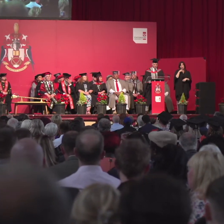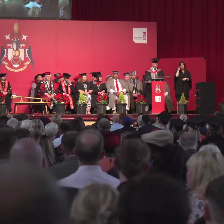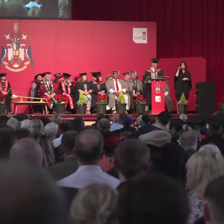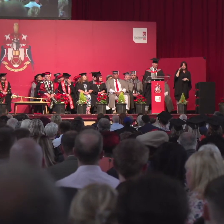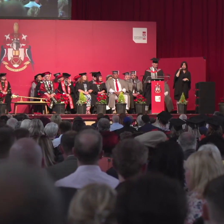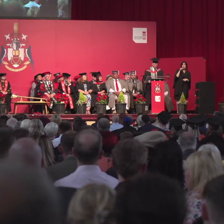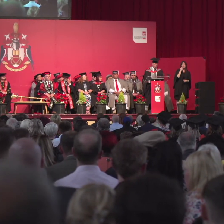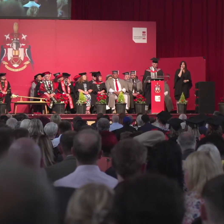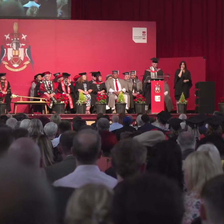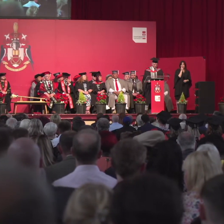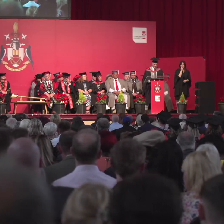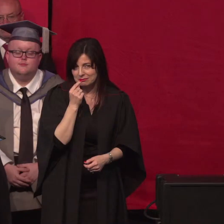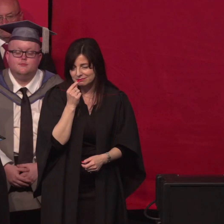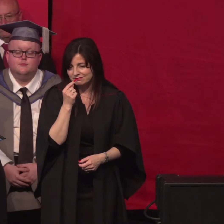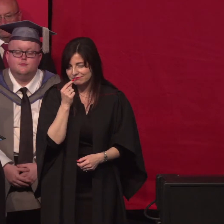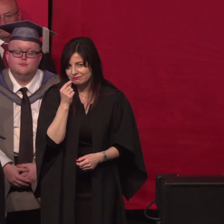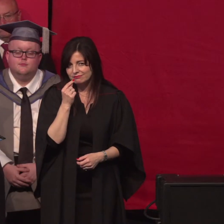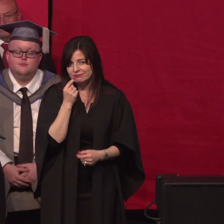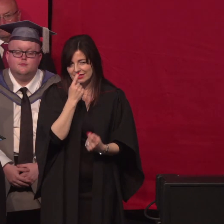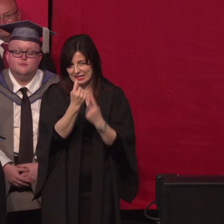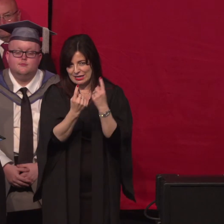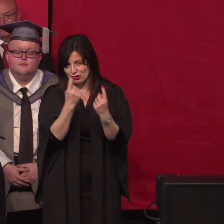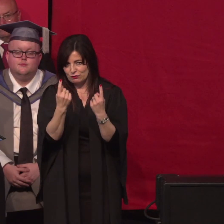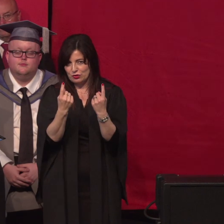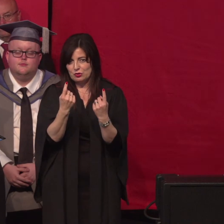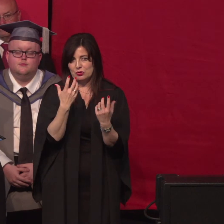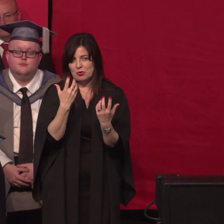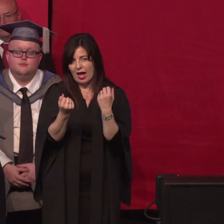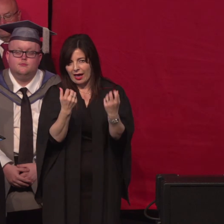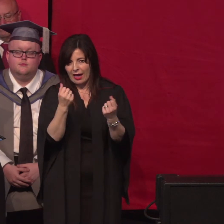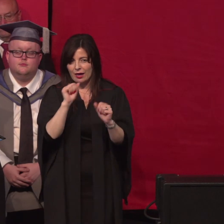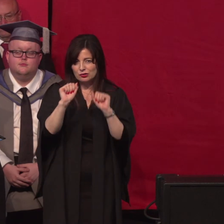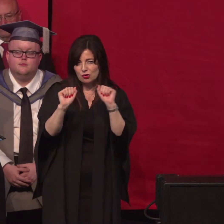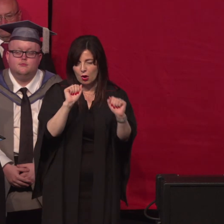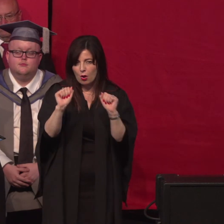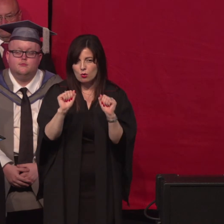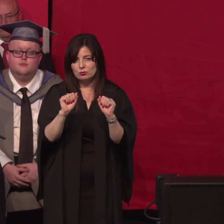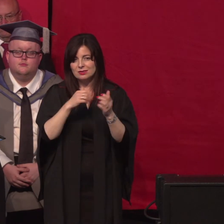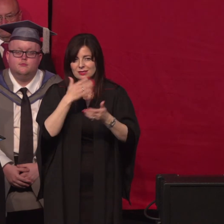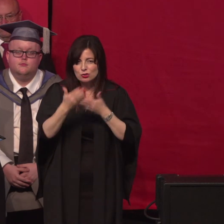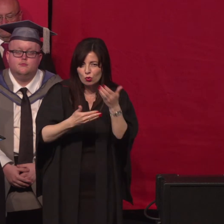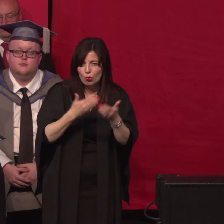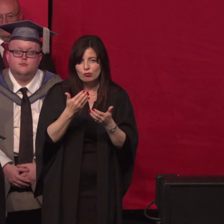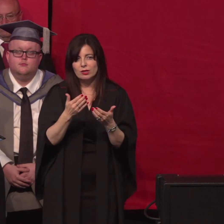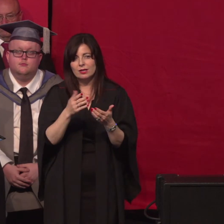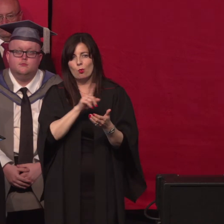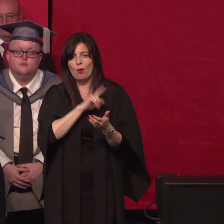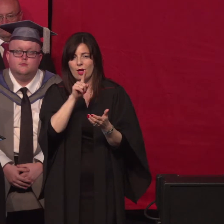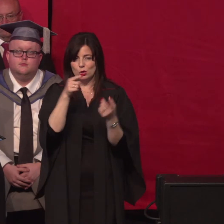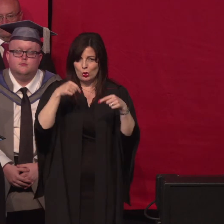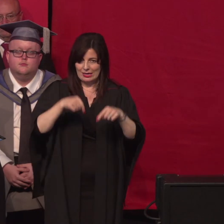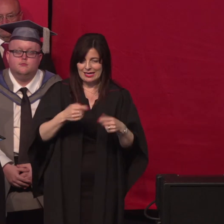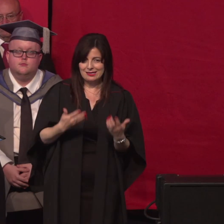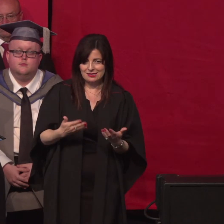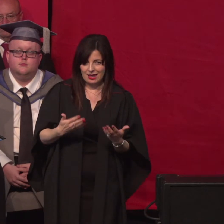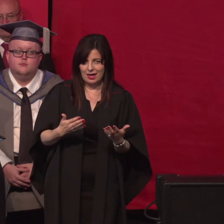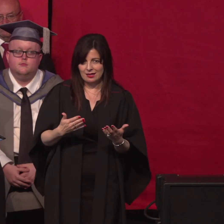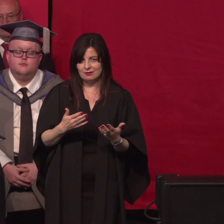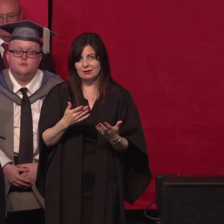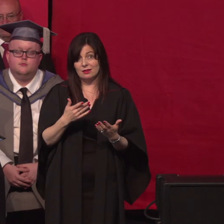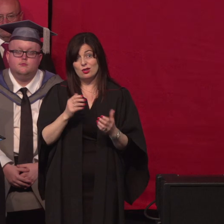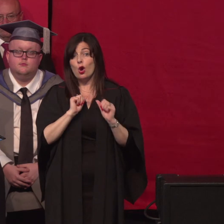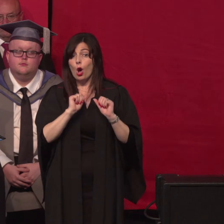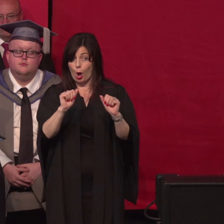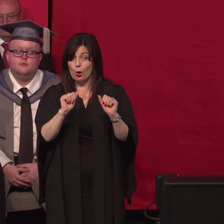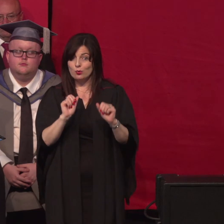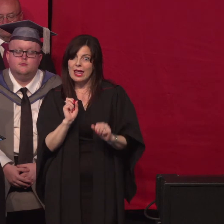greater. Each one of you will have had your own unique story on how you have come to be sitting here today. You'll have taken your own leap of faith,